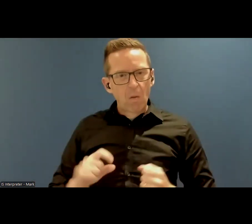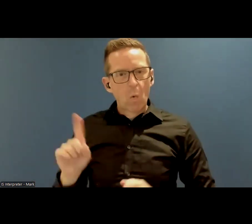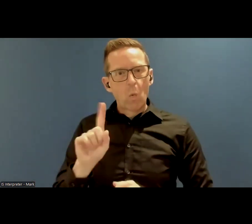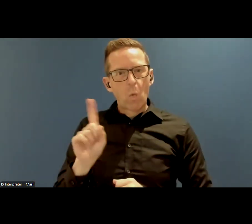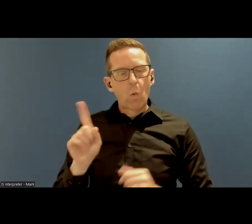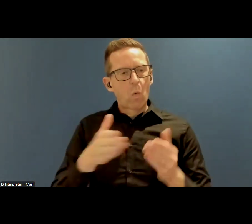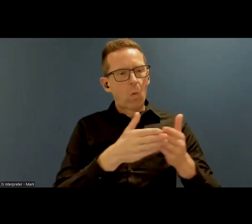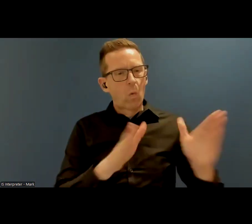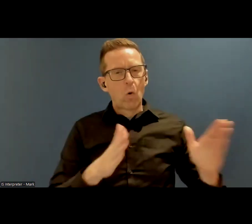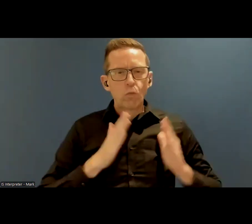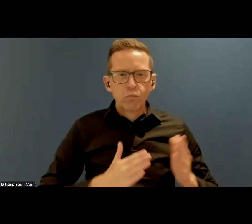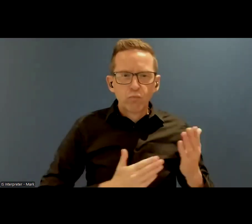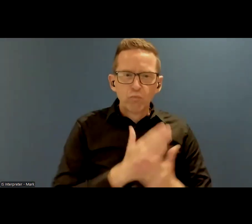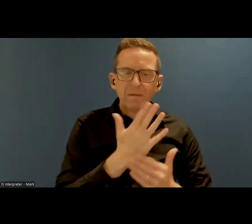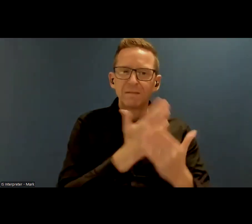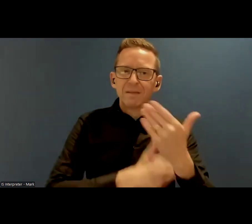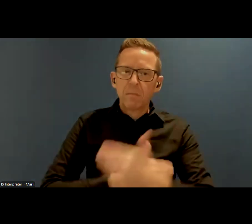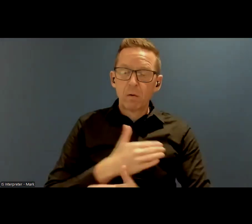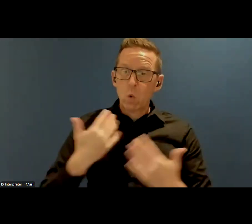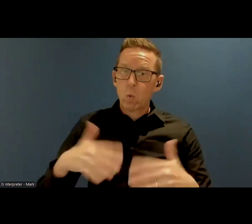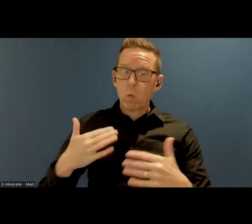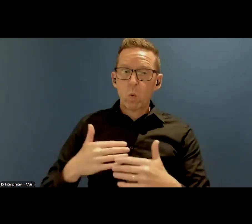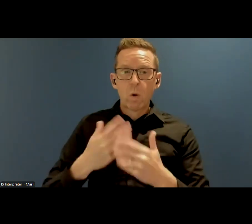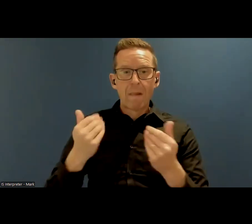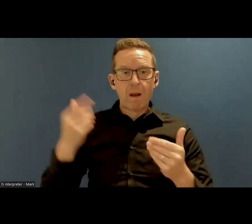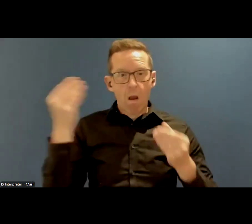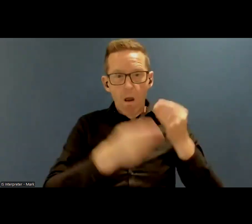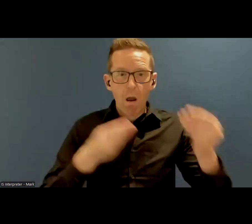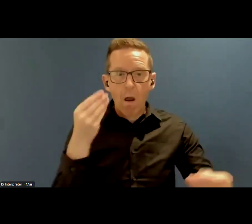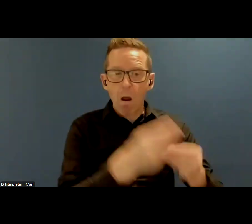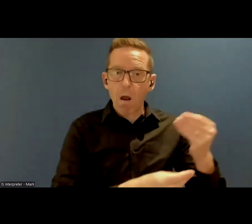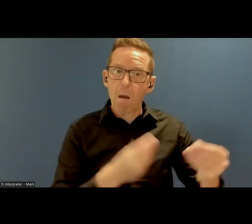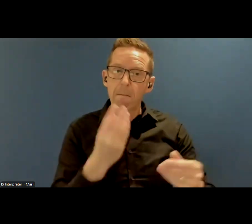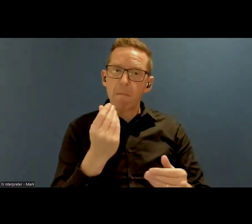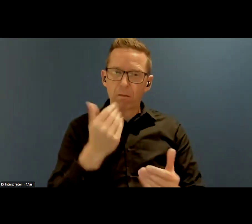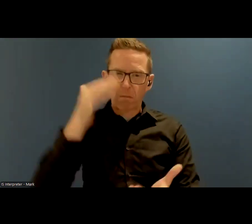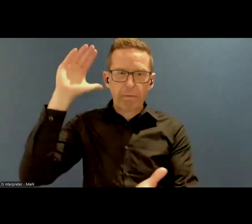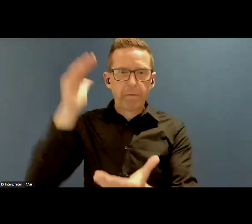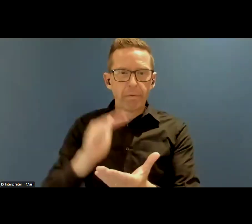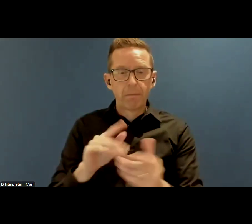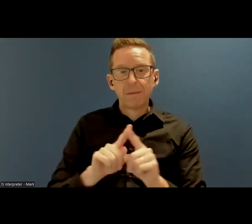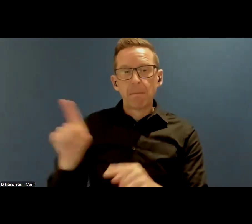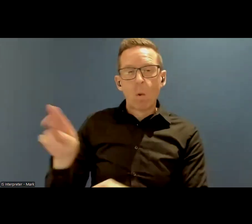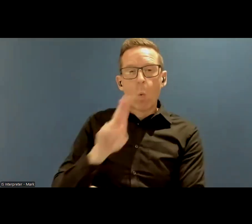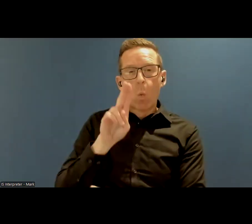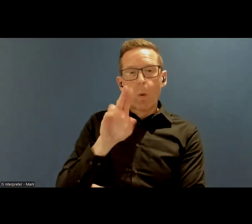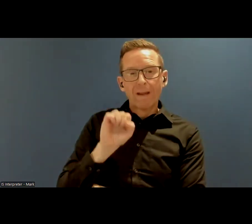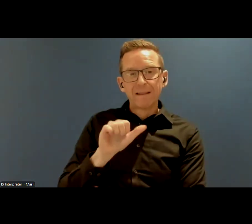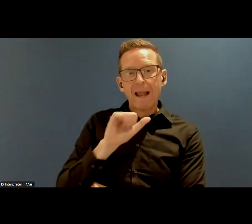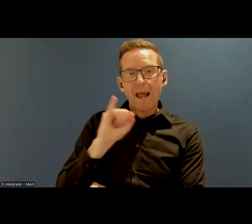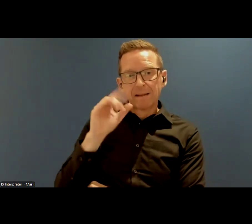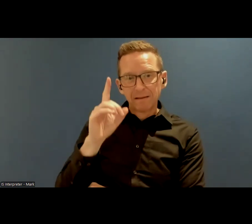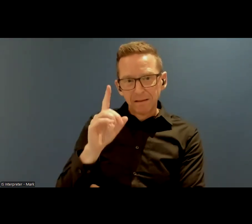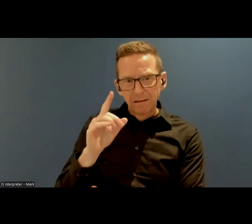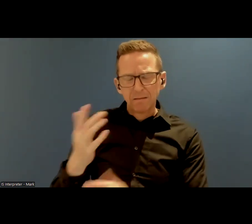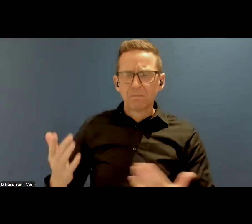huge negative impact of major donors in these spaces. For example, USAID, and the impact